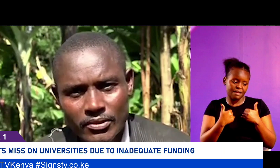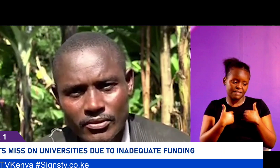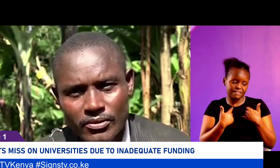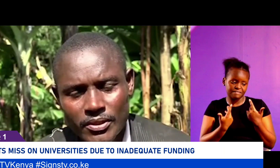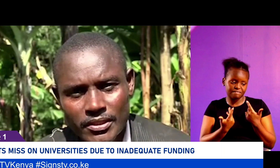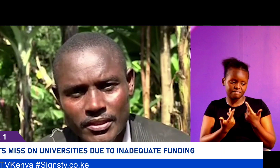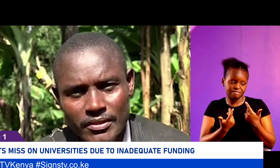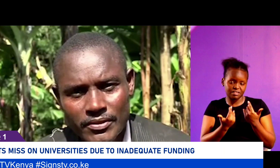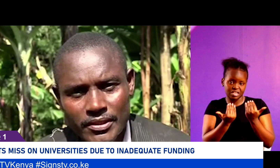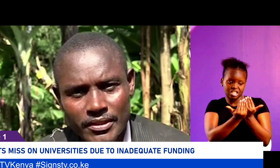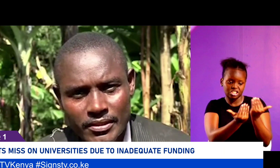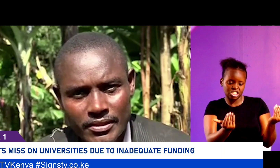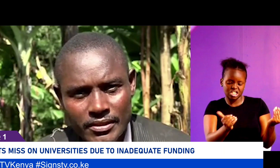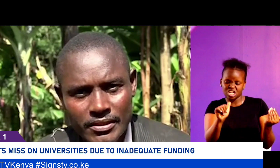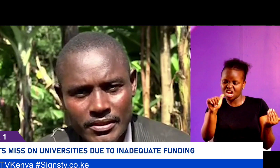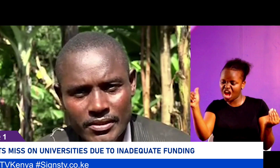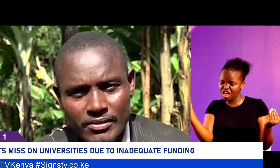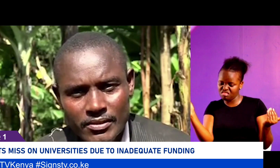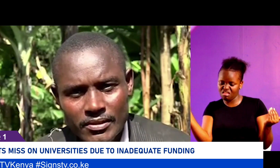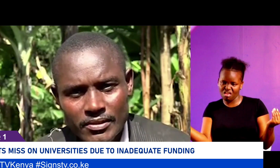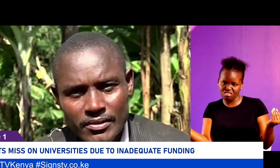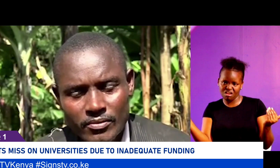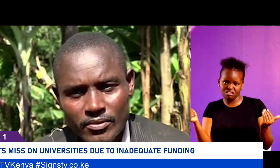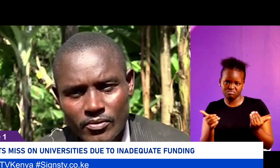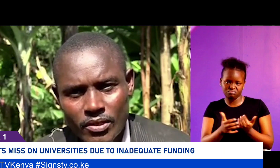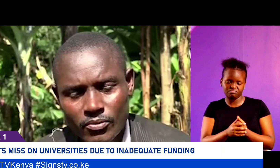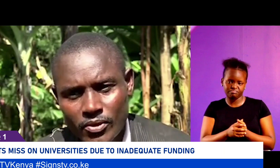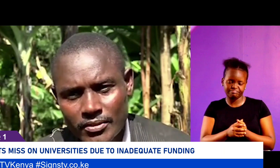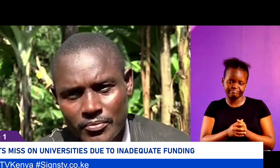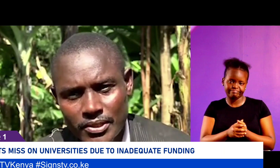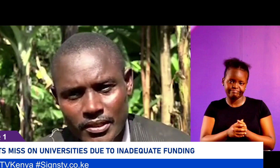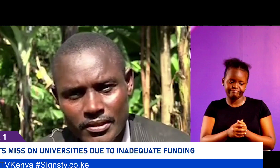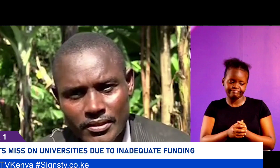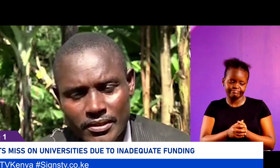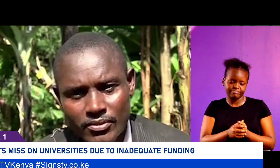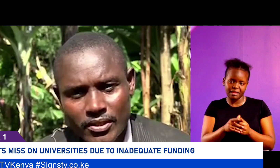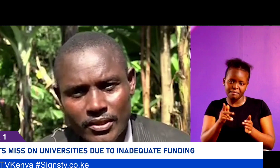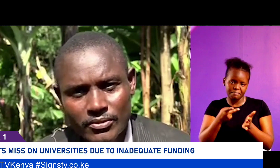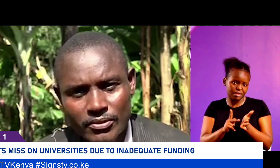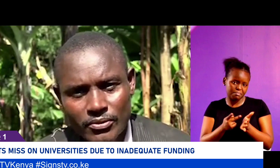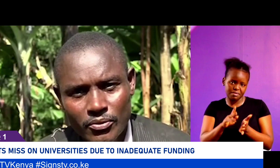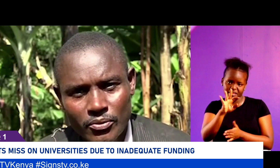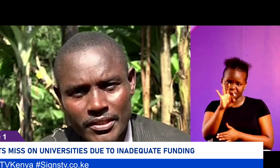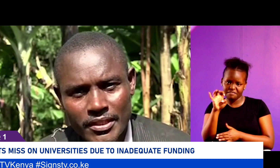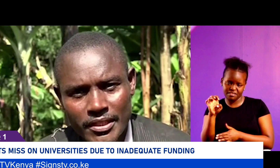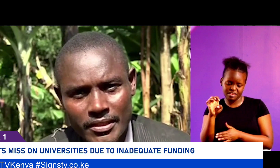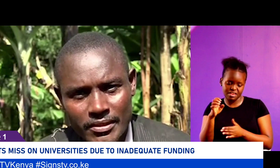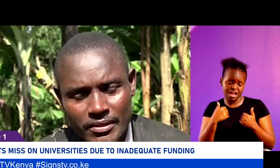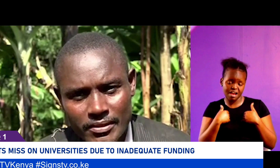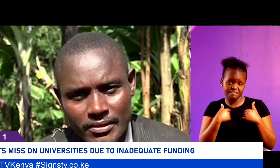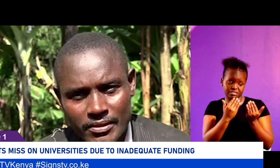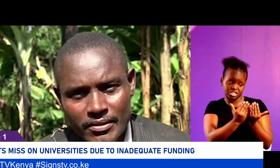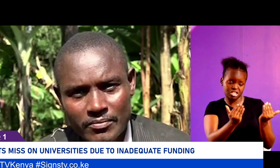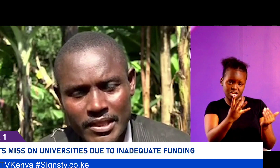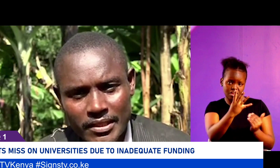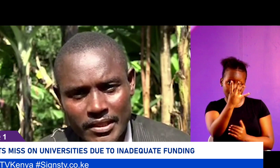watoto wengine vile kwa kuwalipia. Niko na watoto 4 na